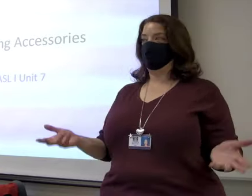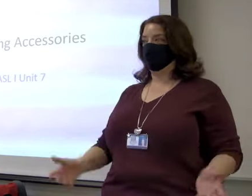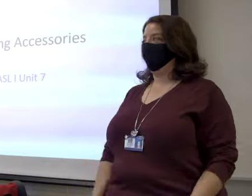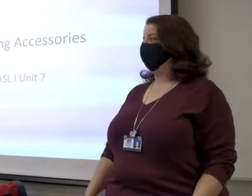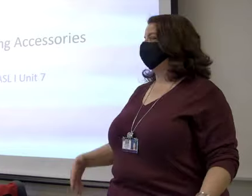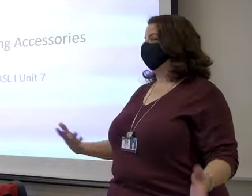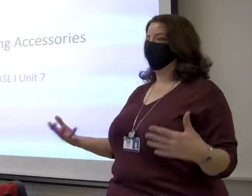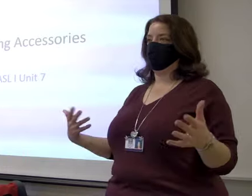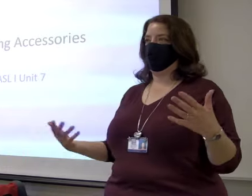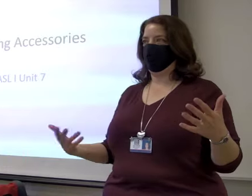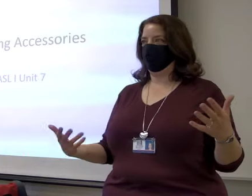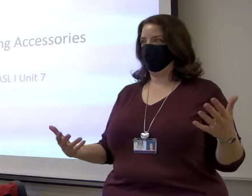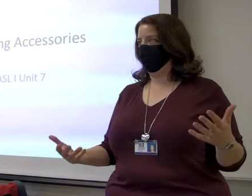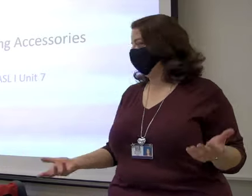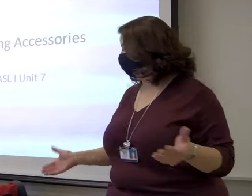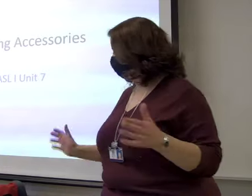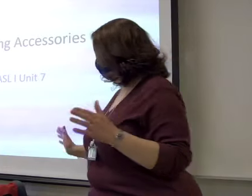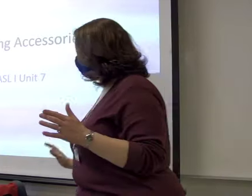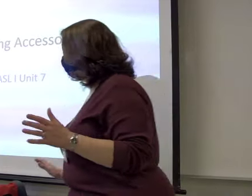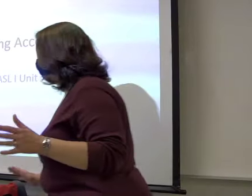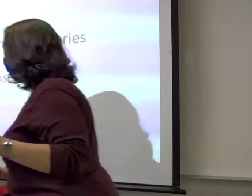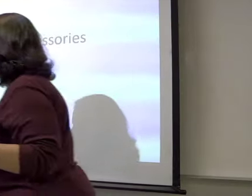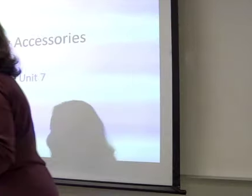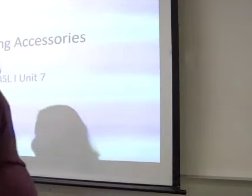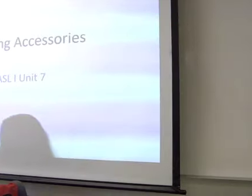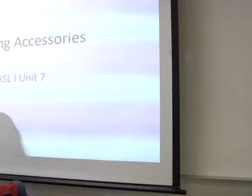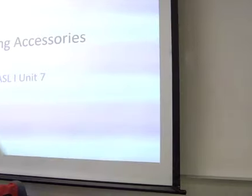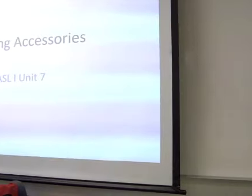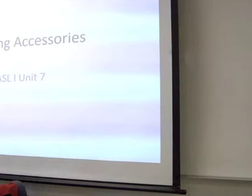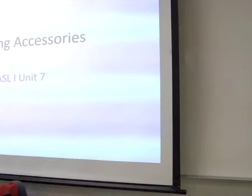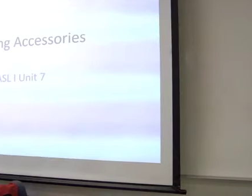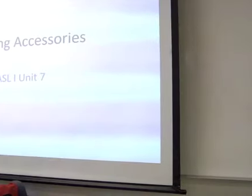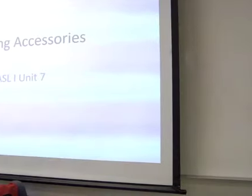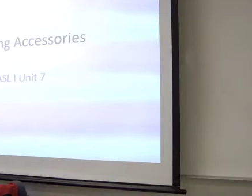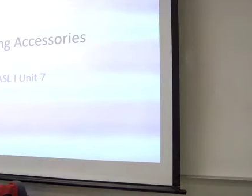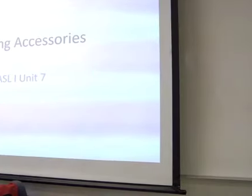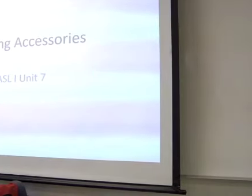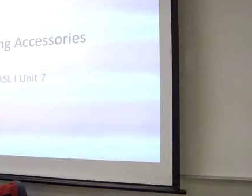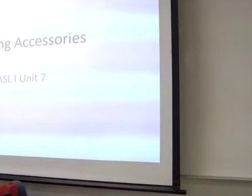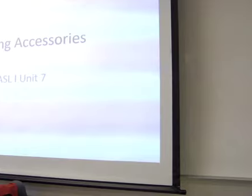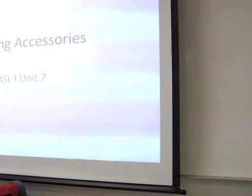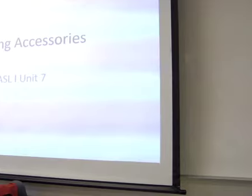classifiers when we're describing them, right? And that's exactly why I waited till now to teach you about classifiers.